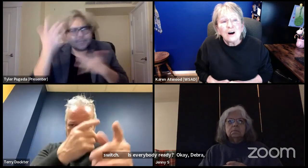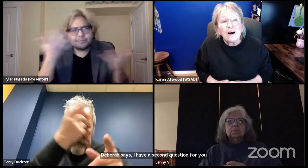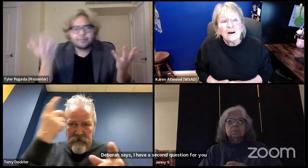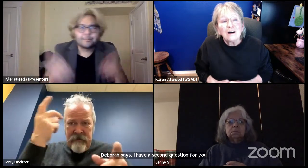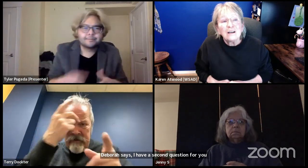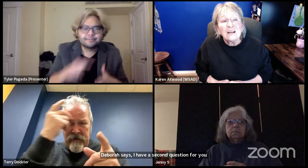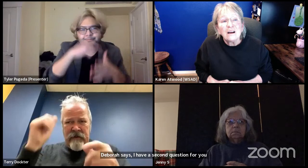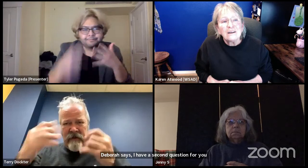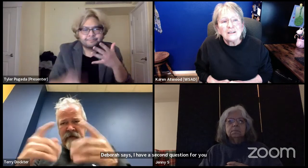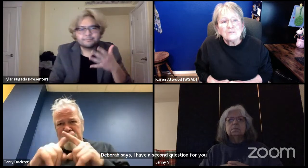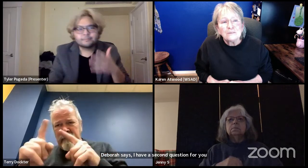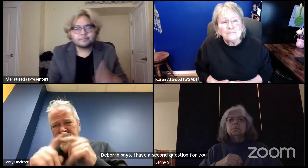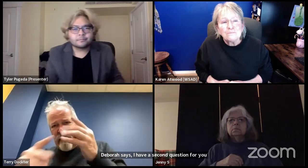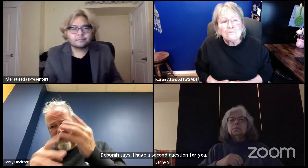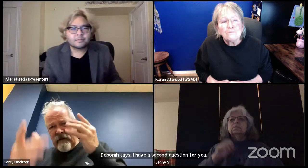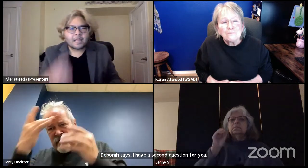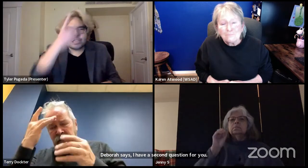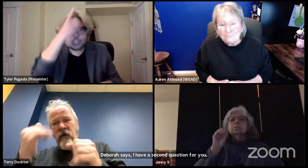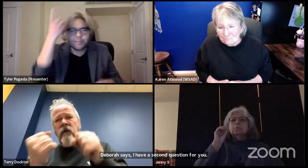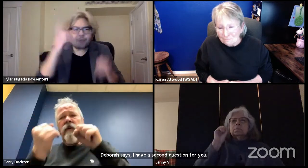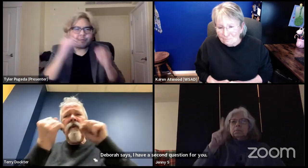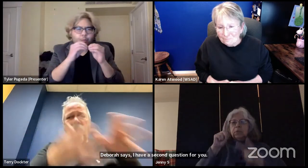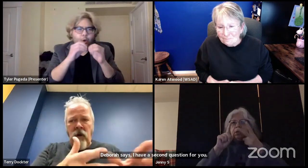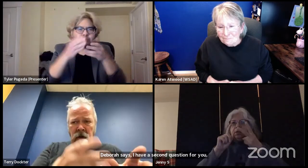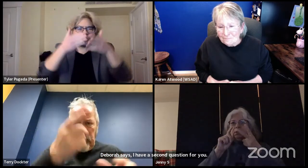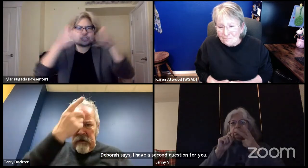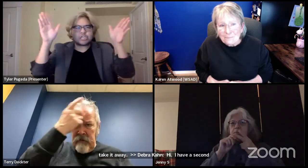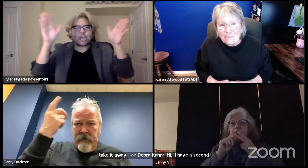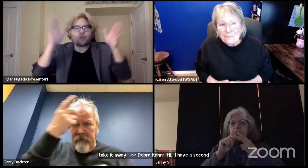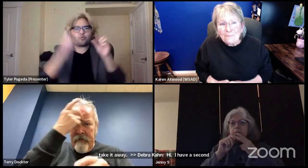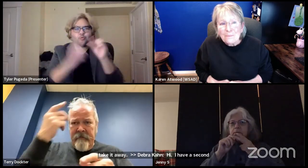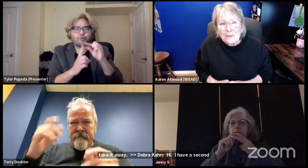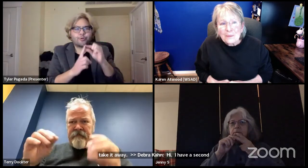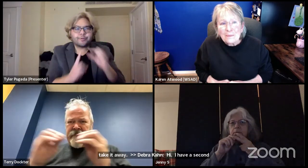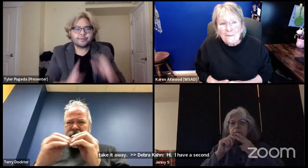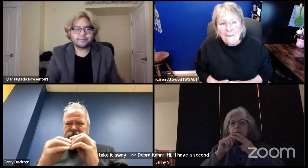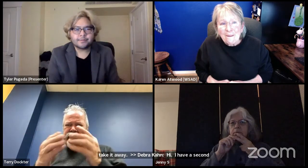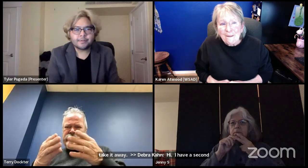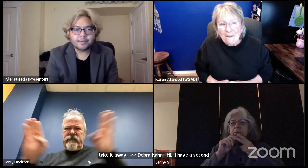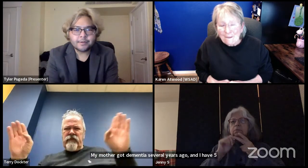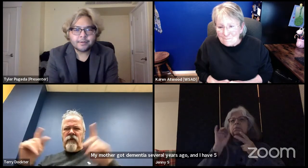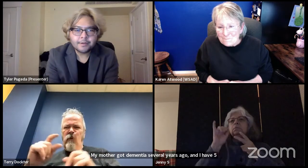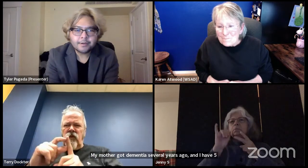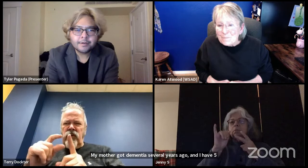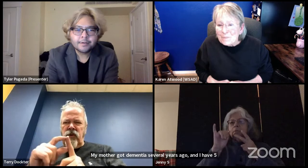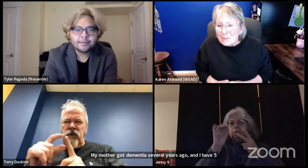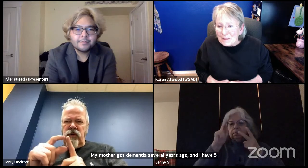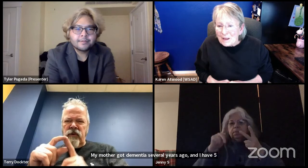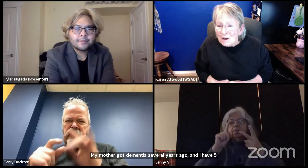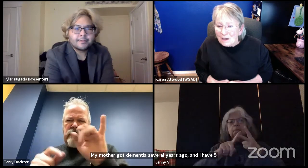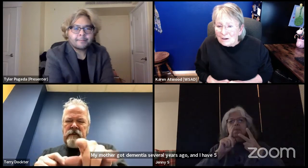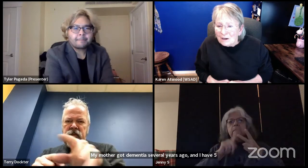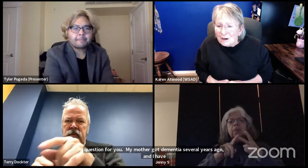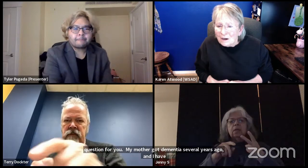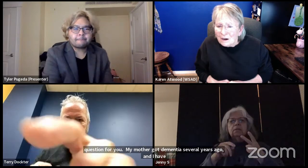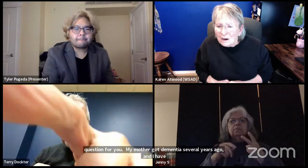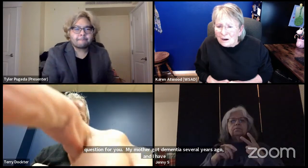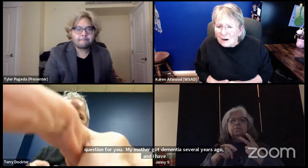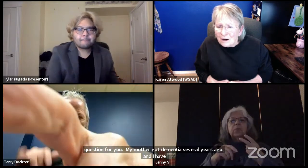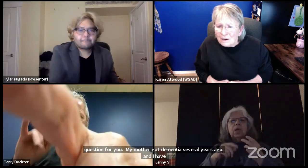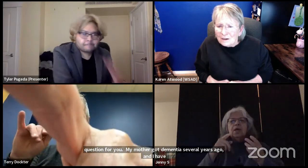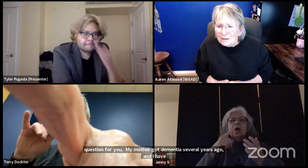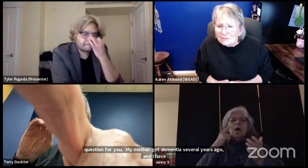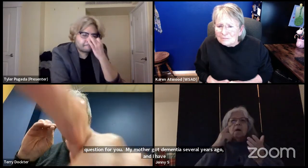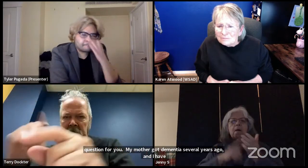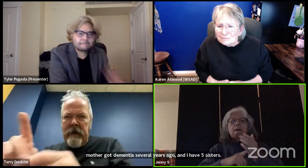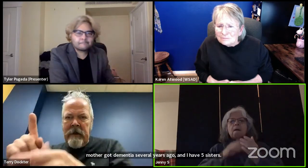cause Alzheimer's and a variety of other diseases as well. Dementia is a very general term and means a lot of different